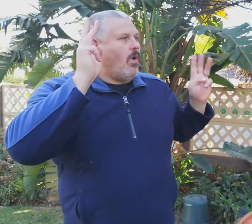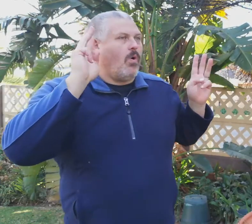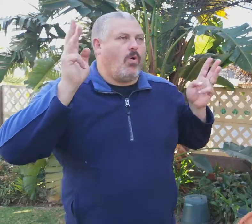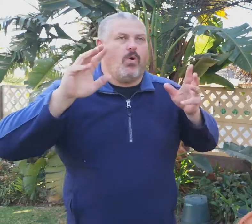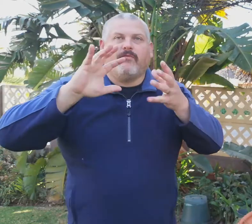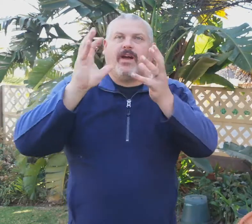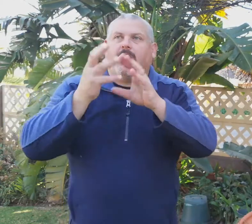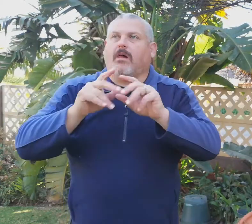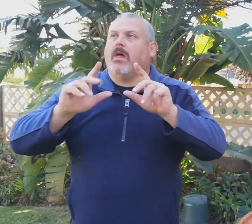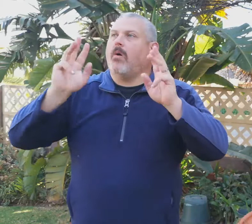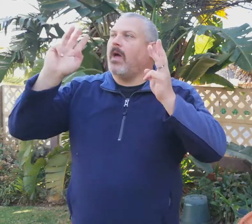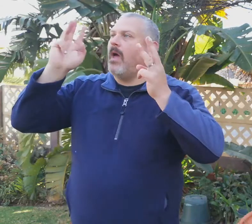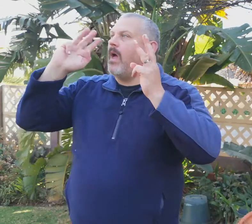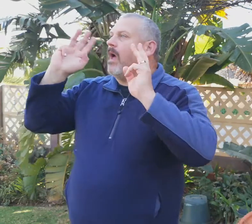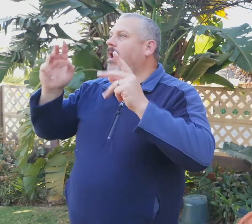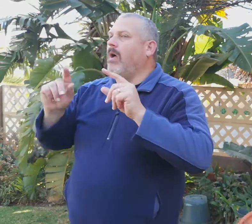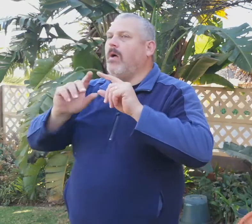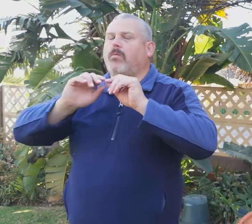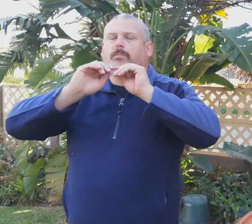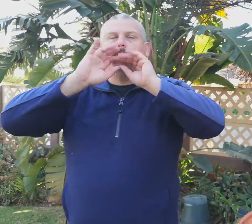Oh, God.